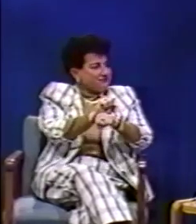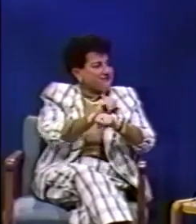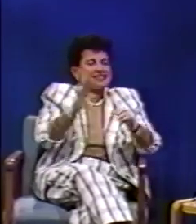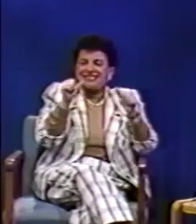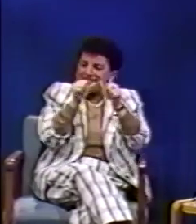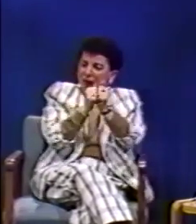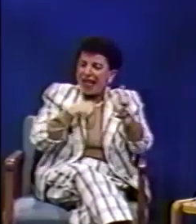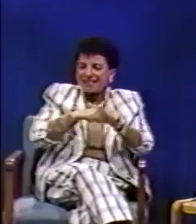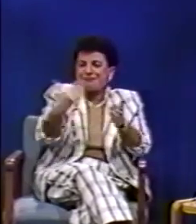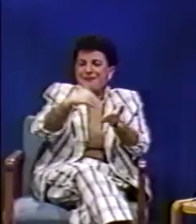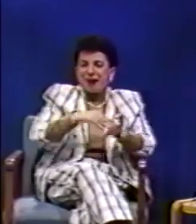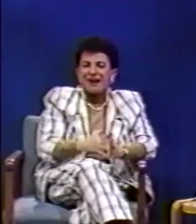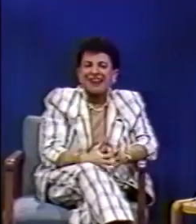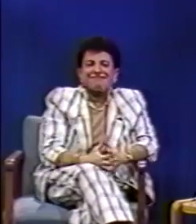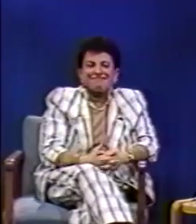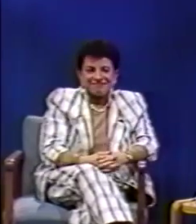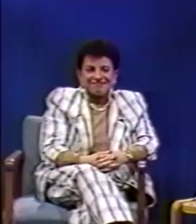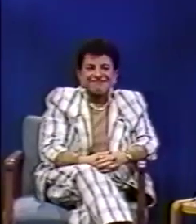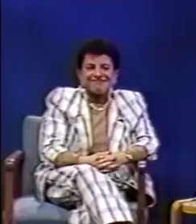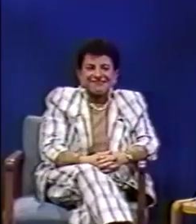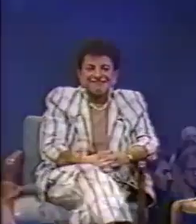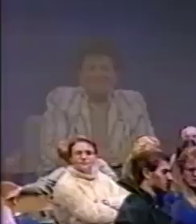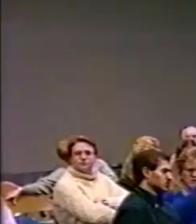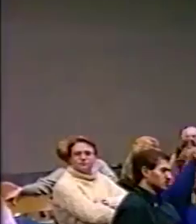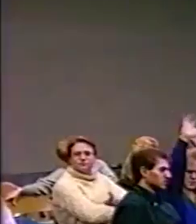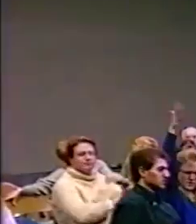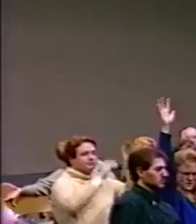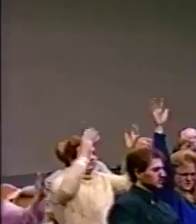on the air. And so we'll see how it works. So stay with us. We'll be right back.